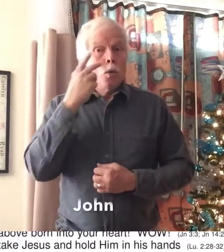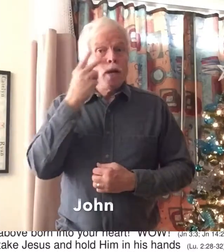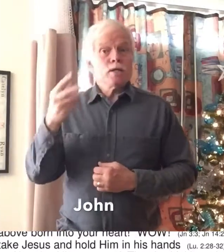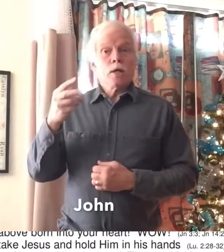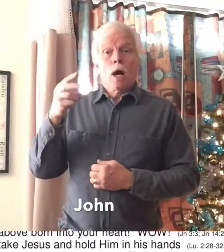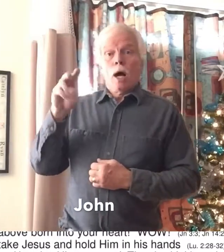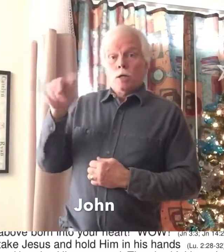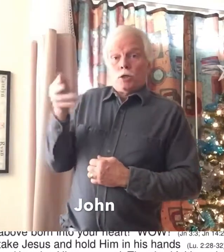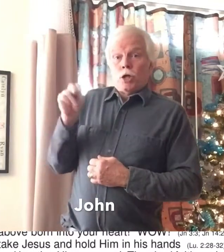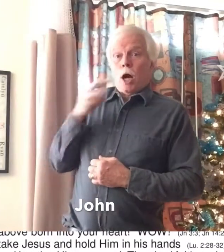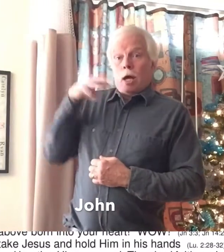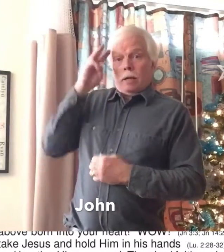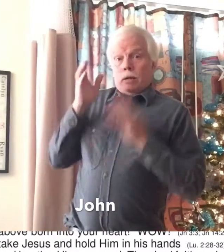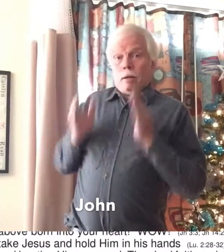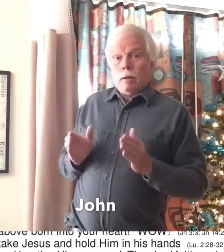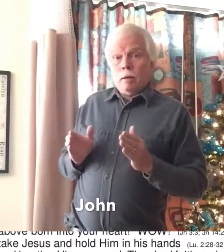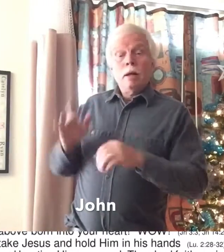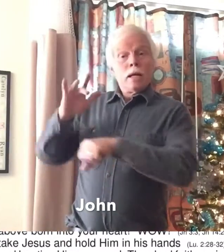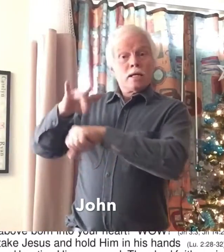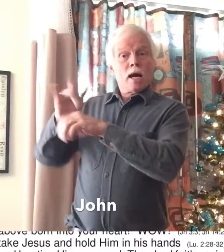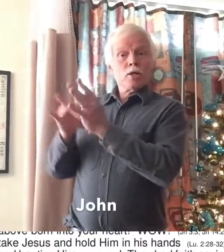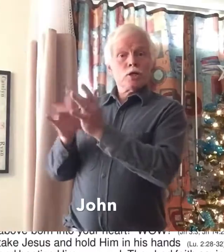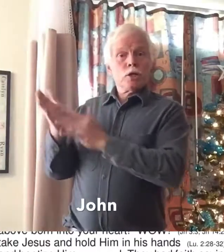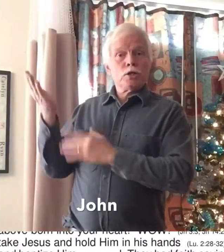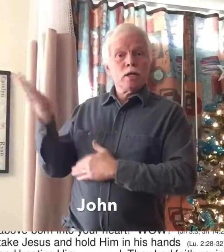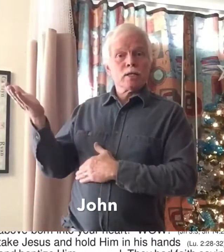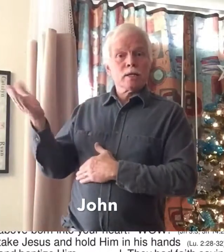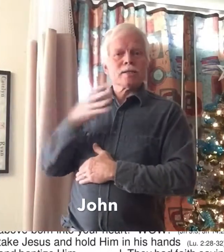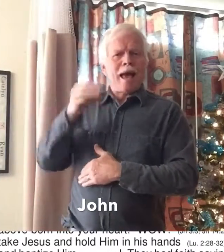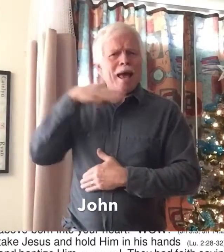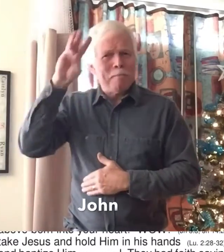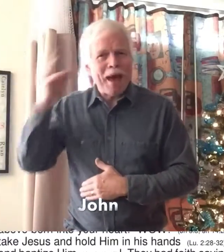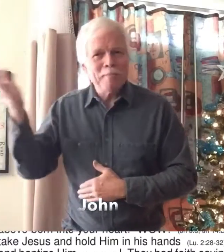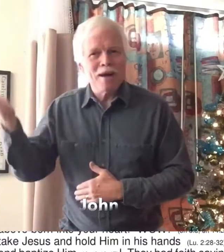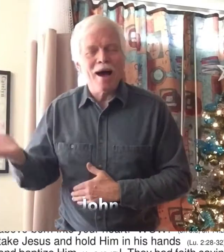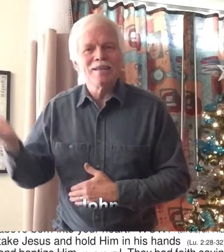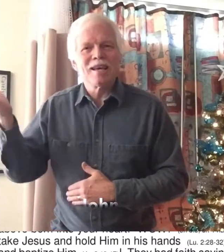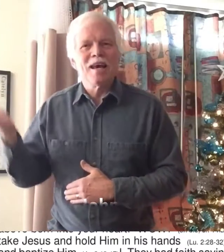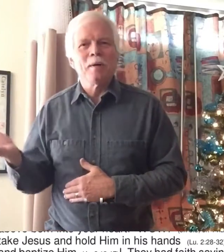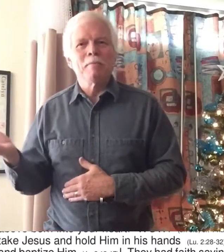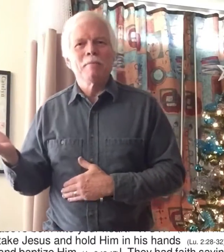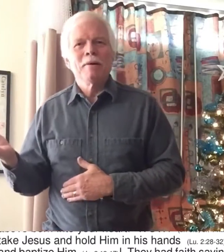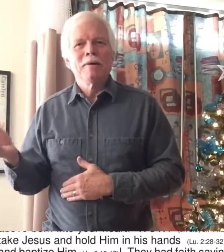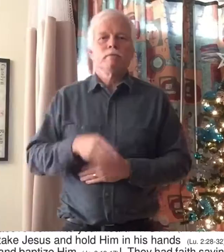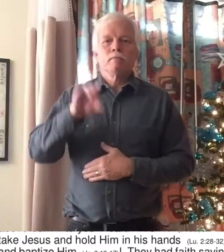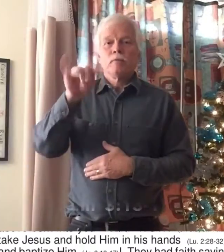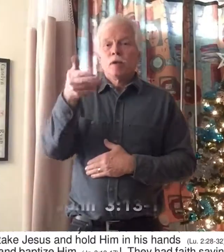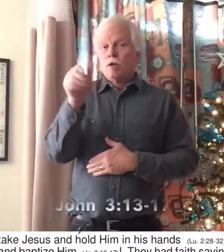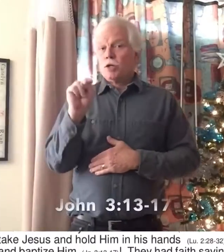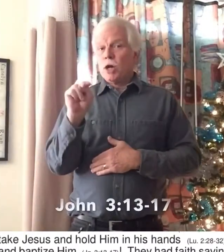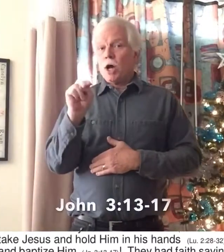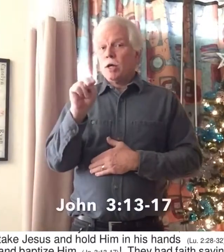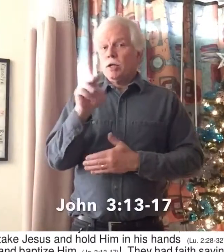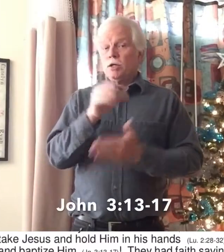people. But with the Advent, the arrival of God's Holy